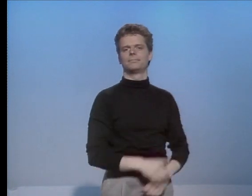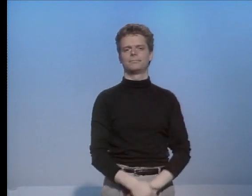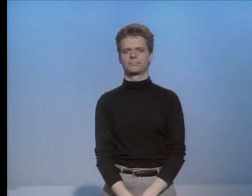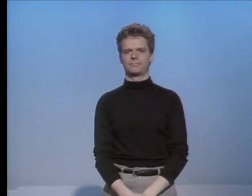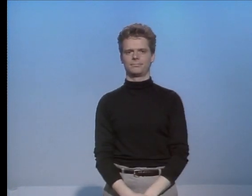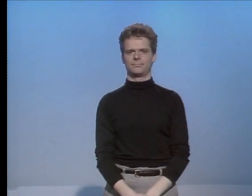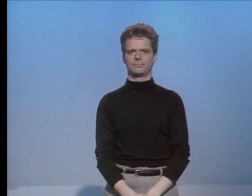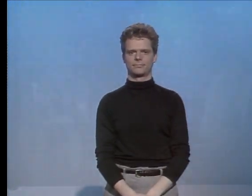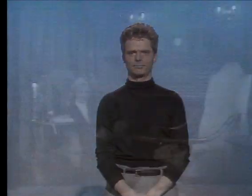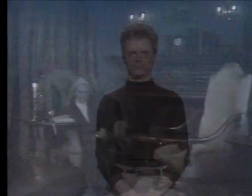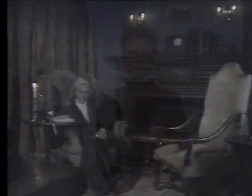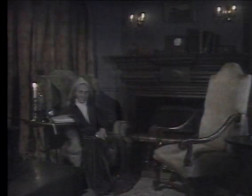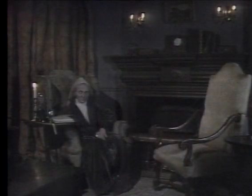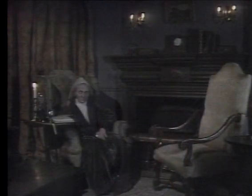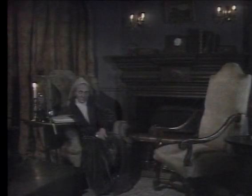curtains.